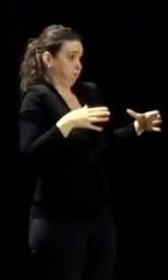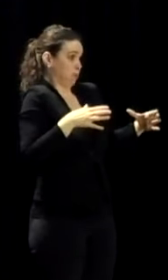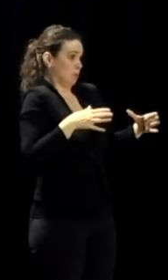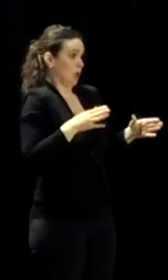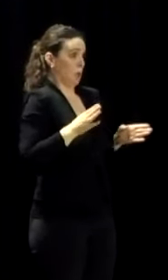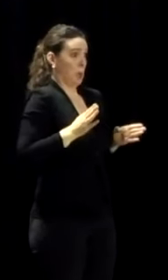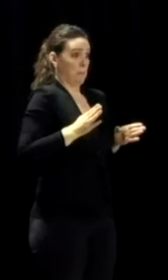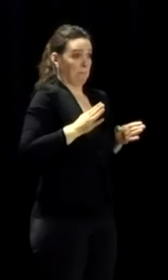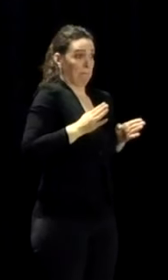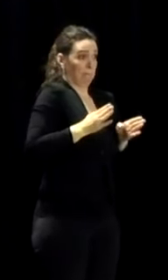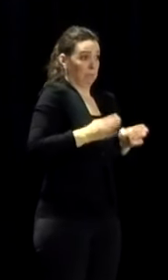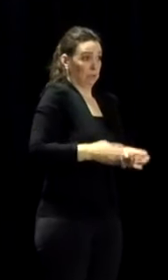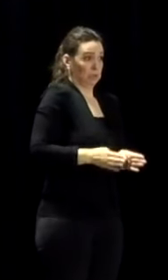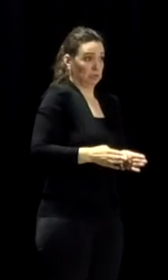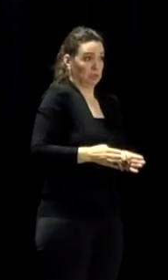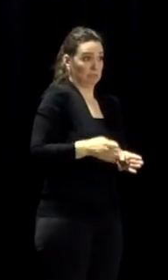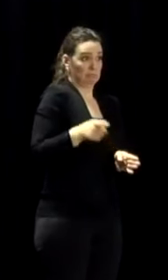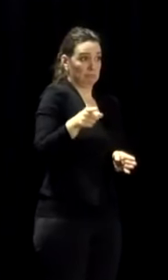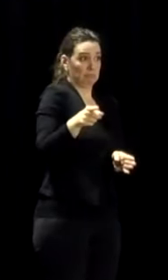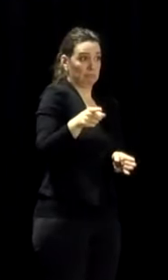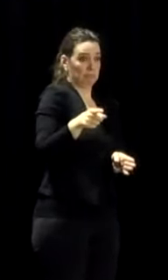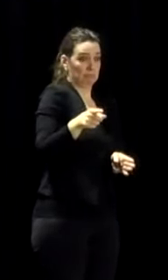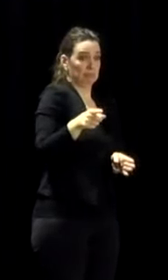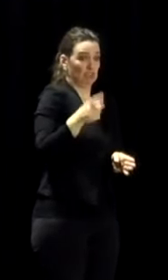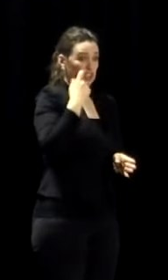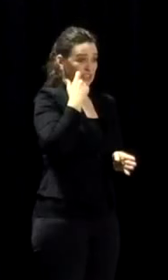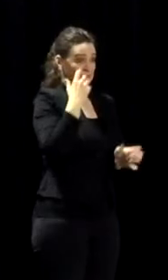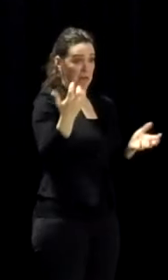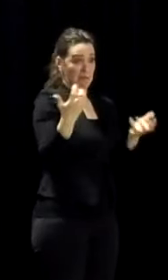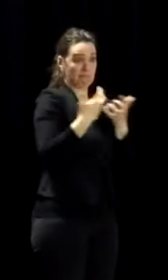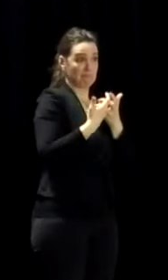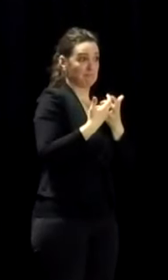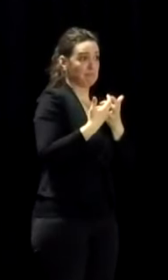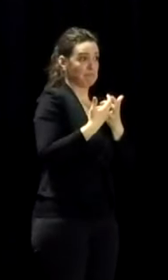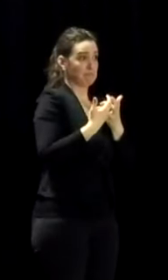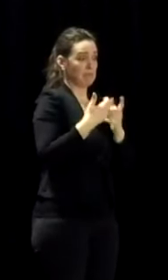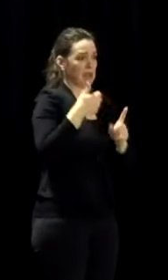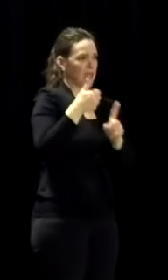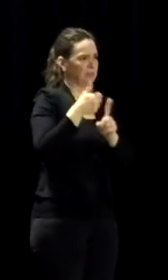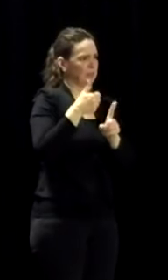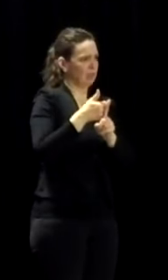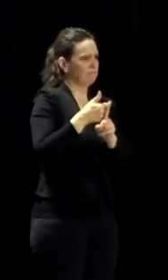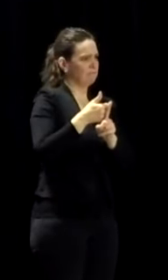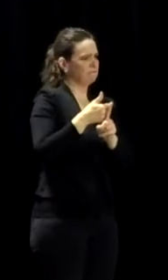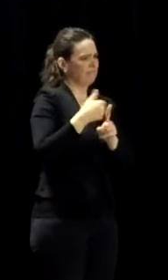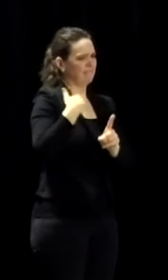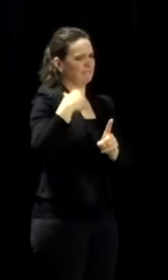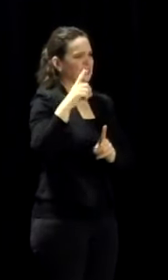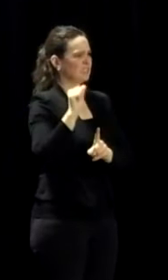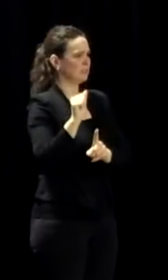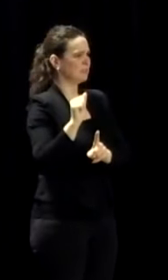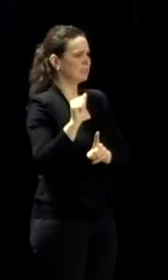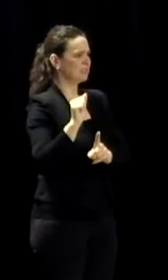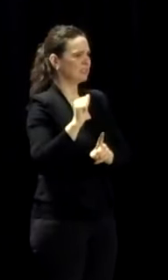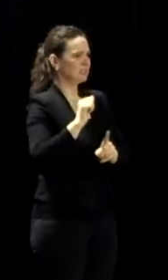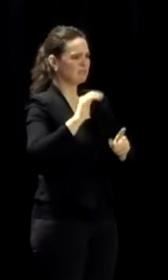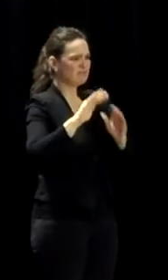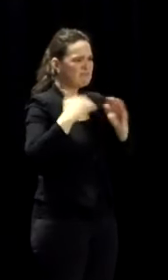the senior qualification by age, but he had an impairment. He emailed me. He was upset that he couldn't get a